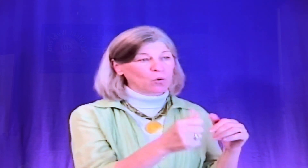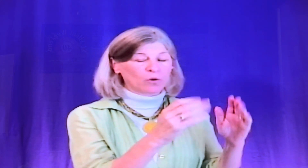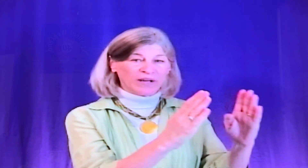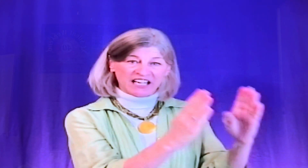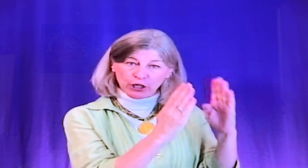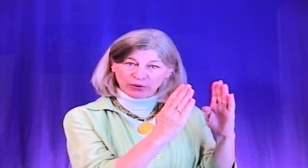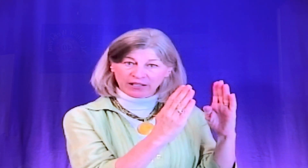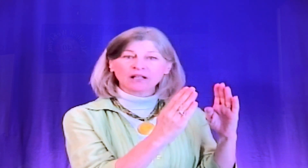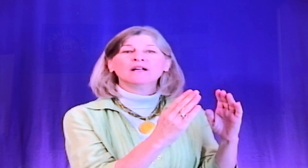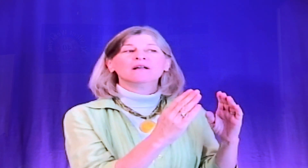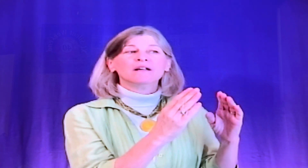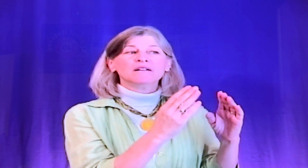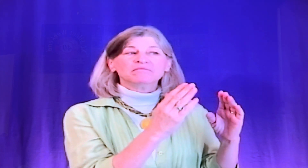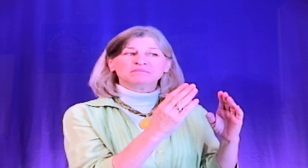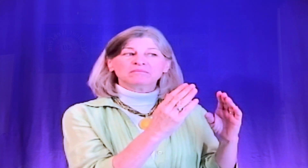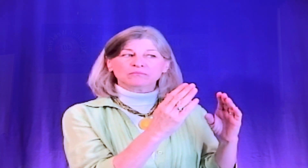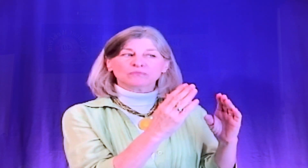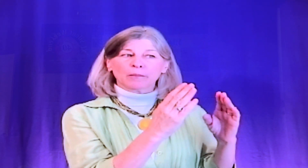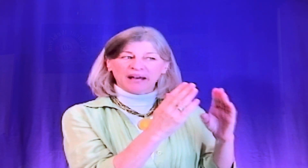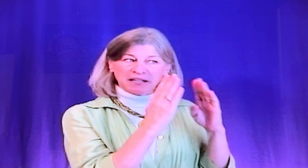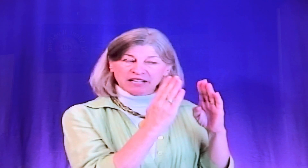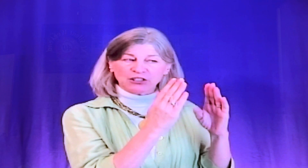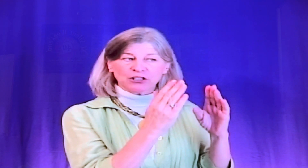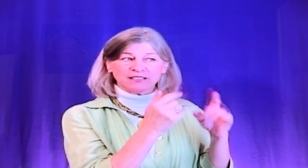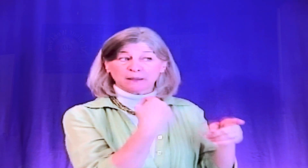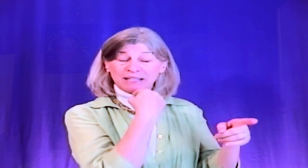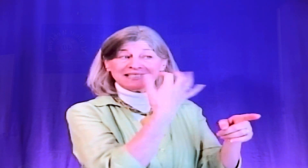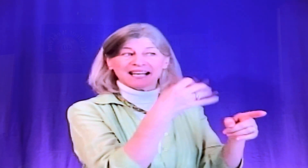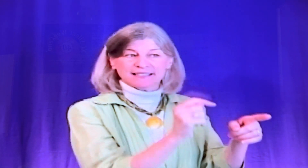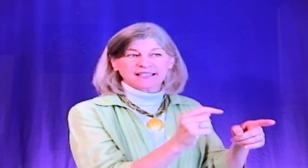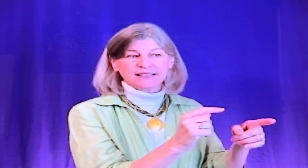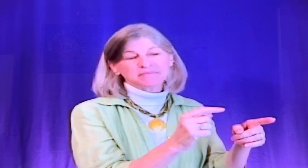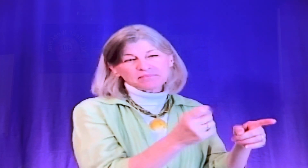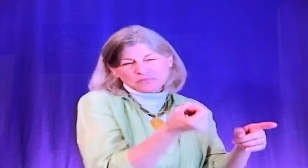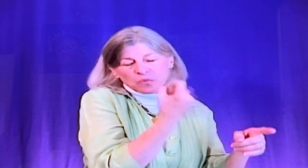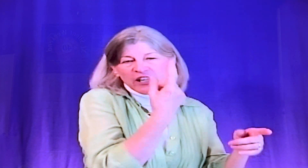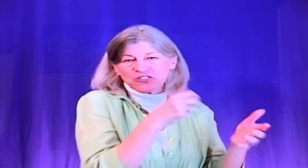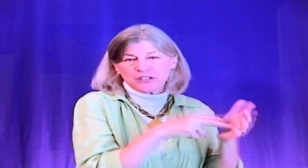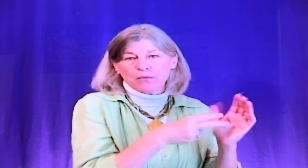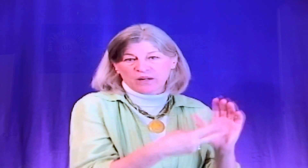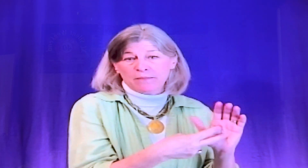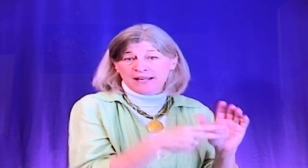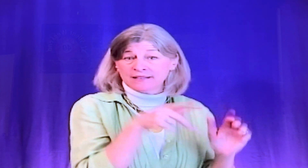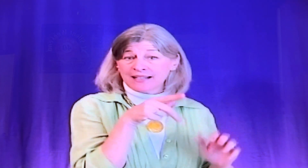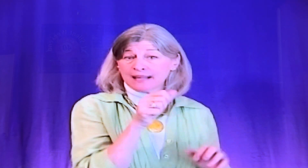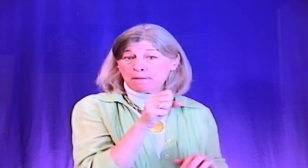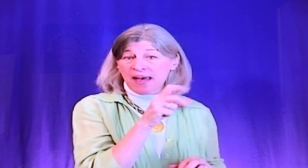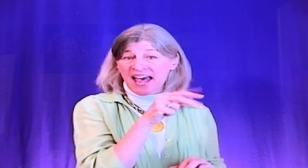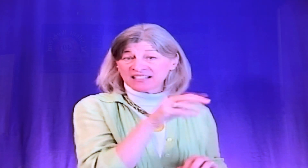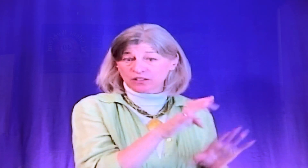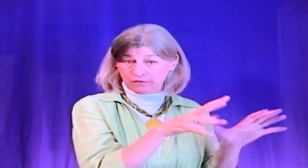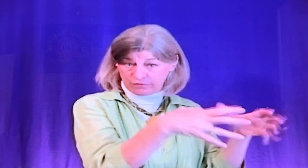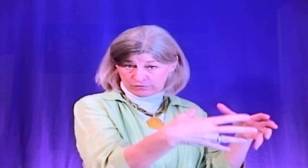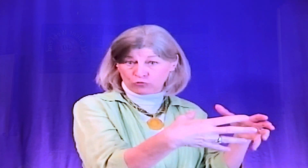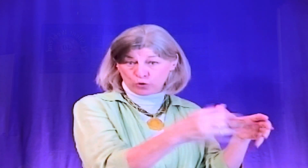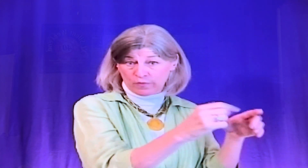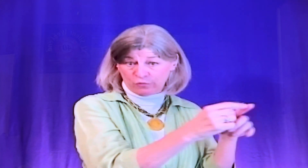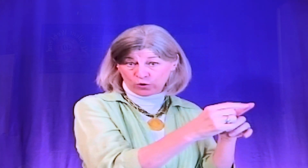we hear it, we're paying attention and somebody says it, we understand what it means. That's a passive group of